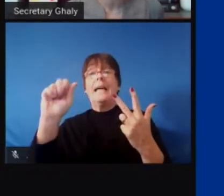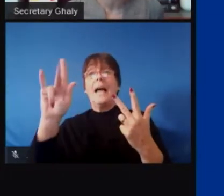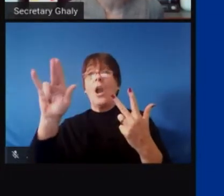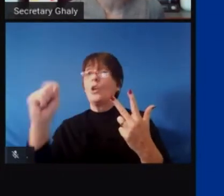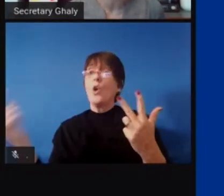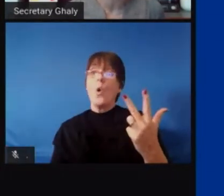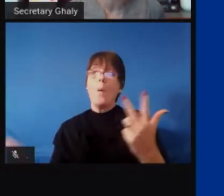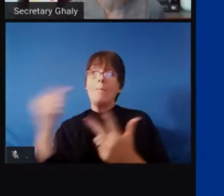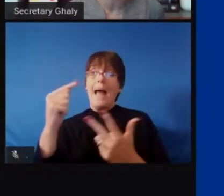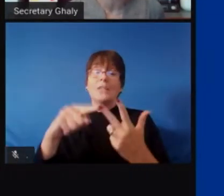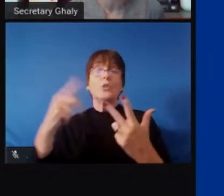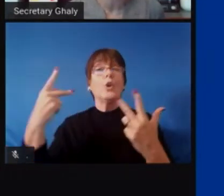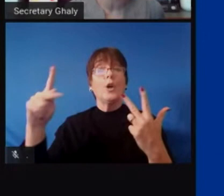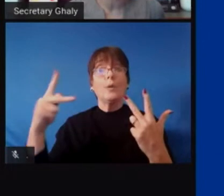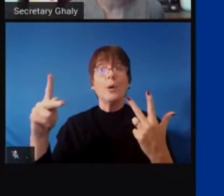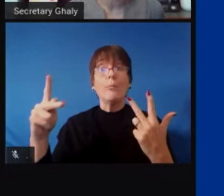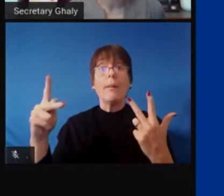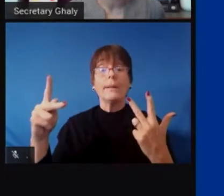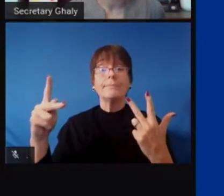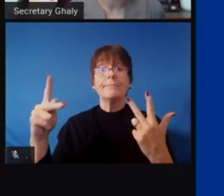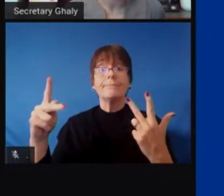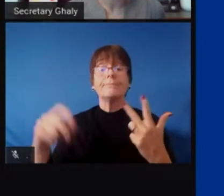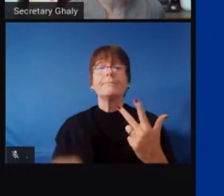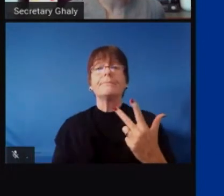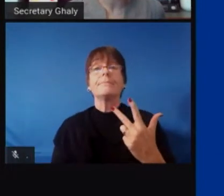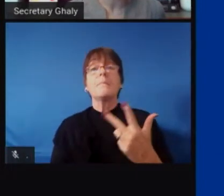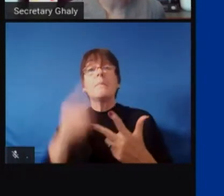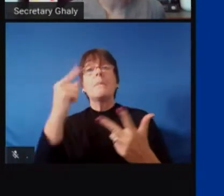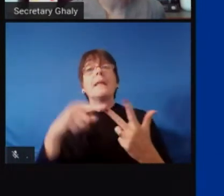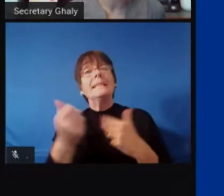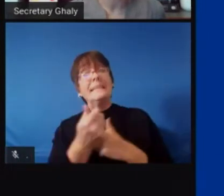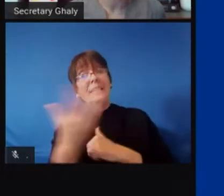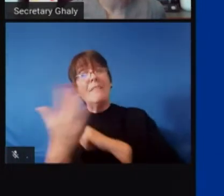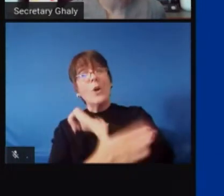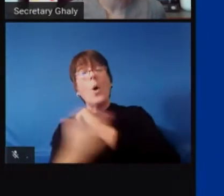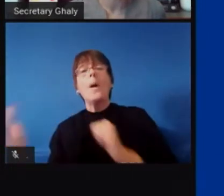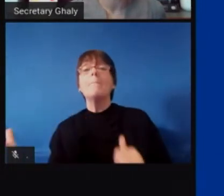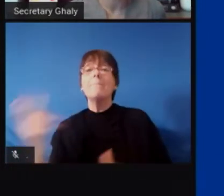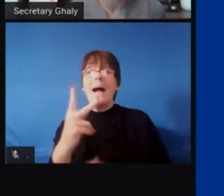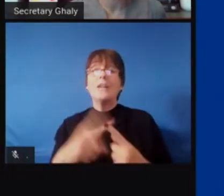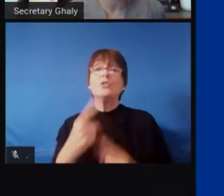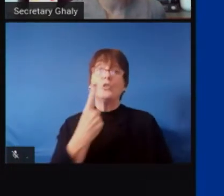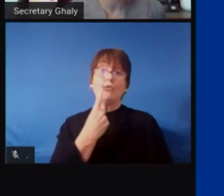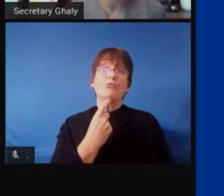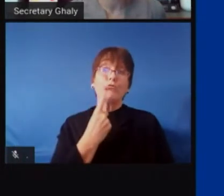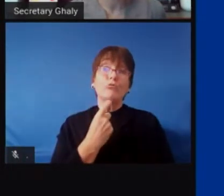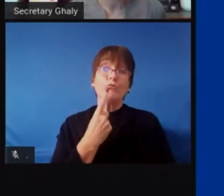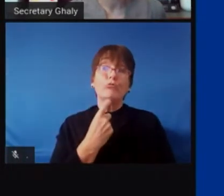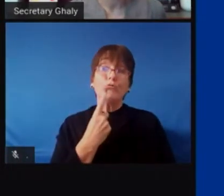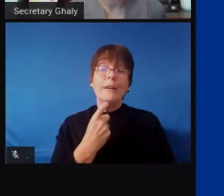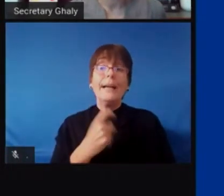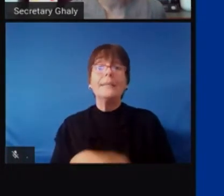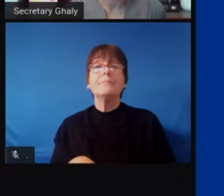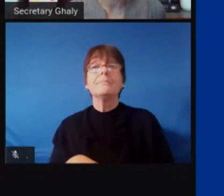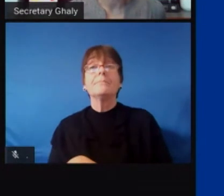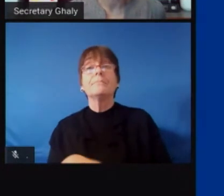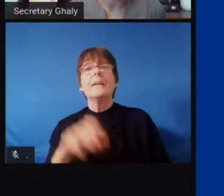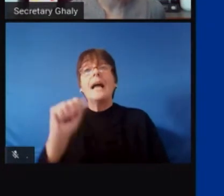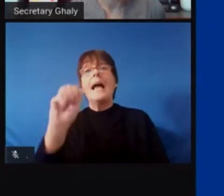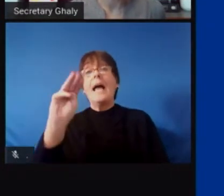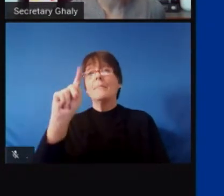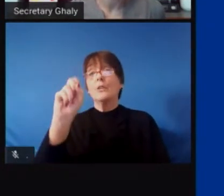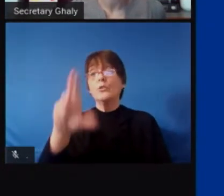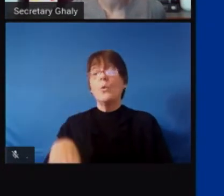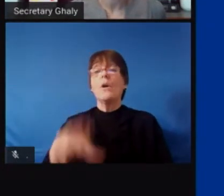back to purple in the widespread tier. There are several counties moving back to the red or substantial transmission tier: Amador,